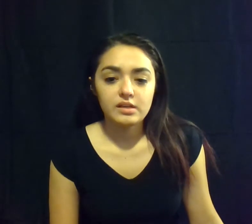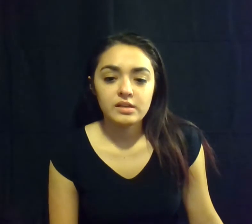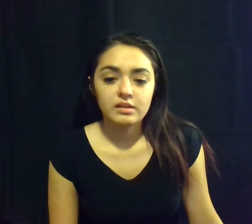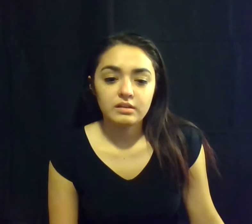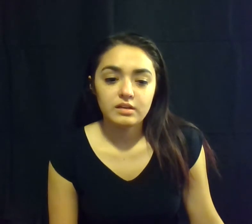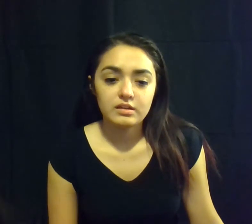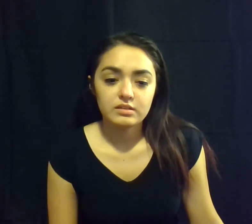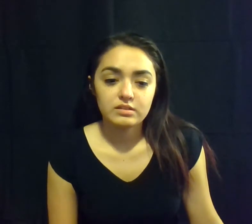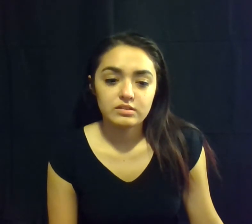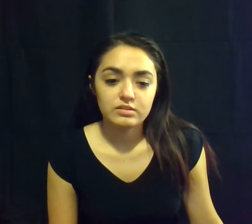And